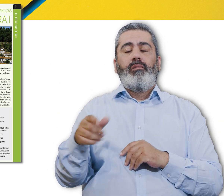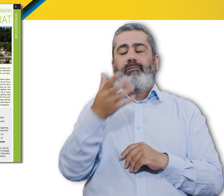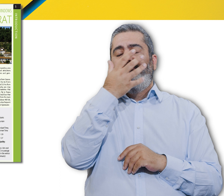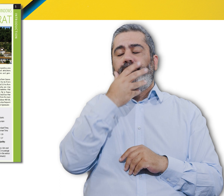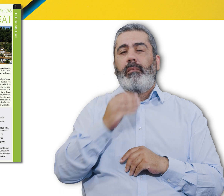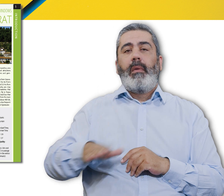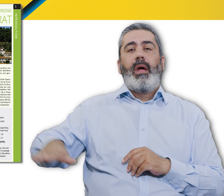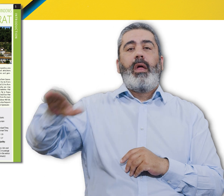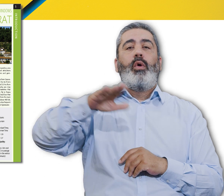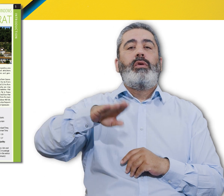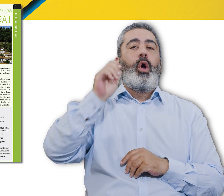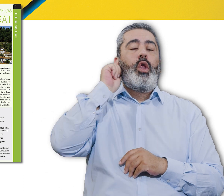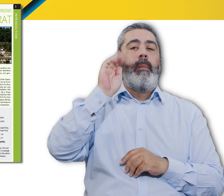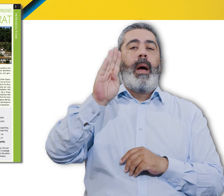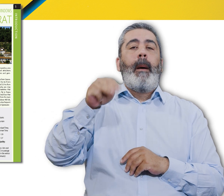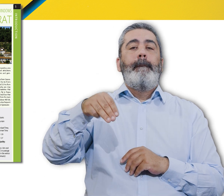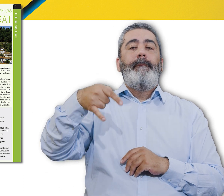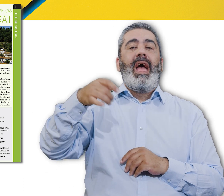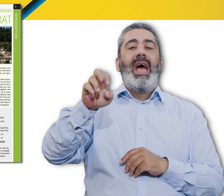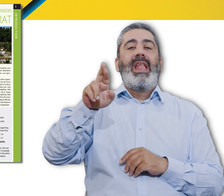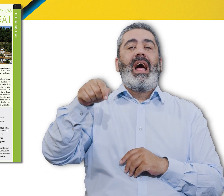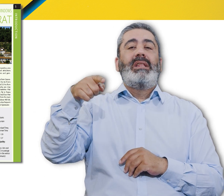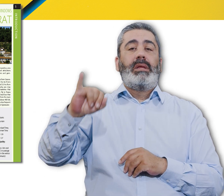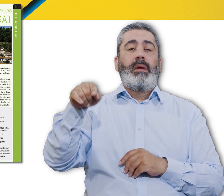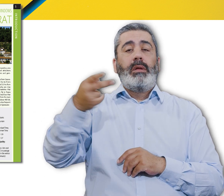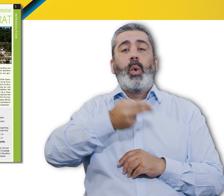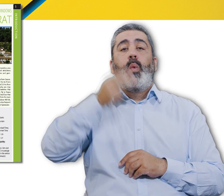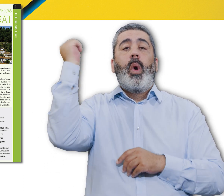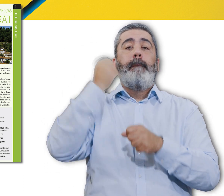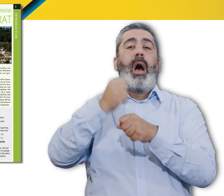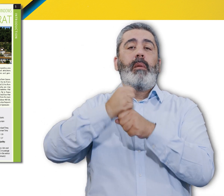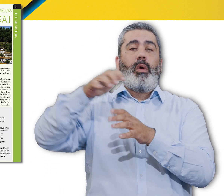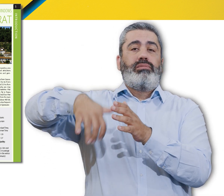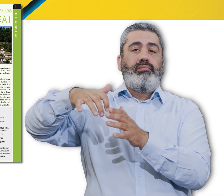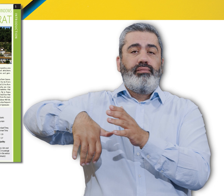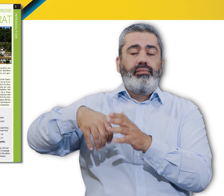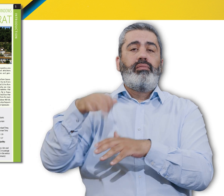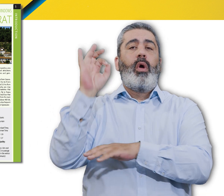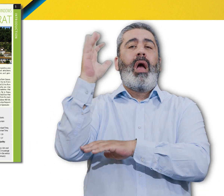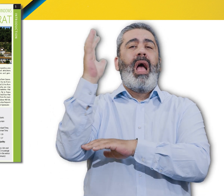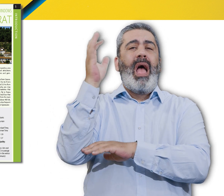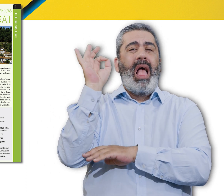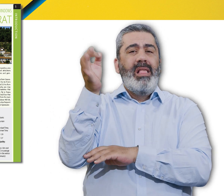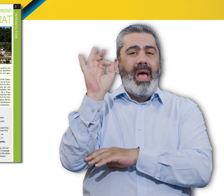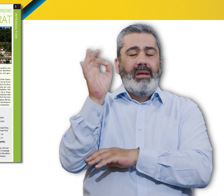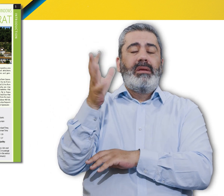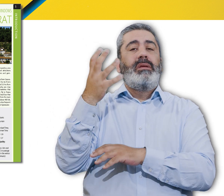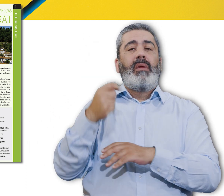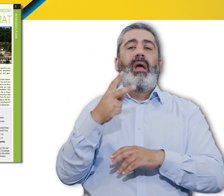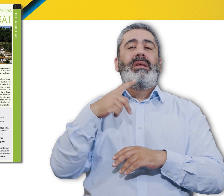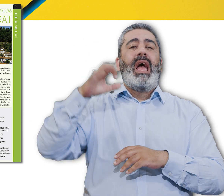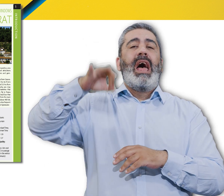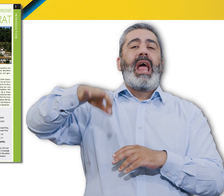which is known for marble mining, olive groves and producing the famous Albanian alcohol raki. It also used to be an